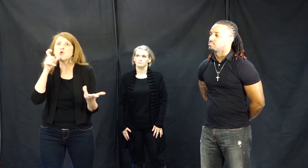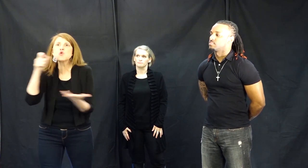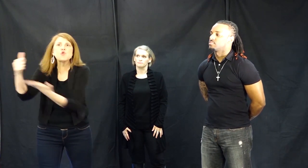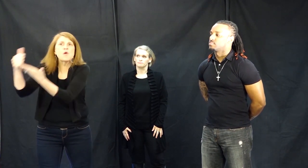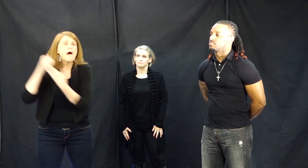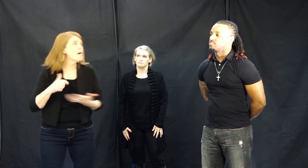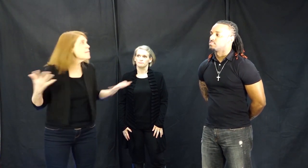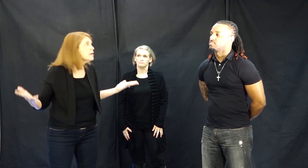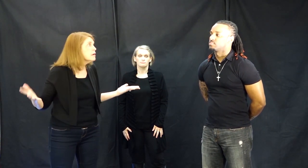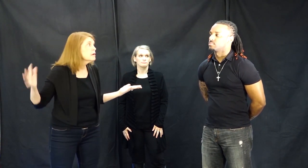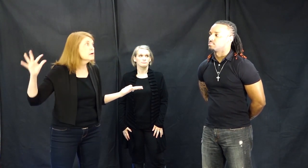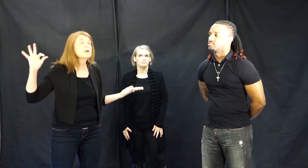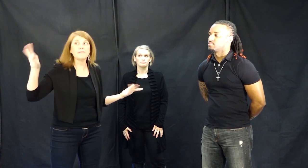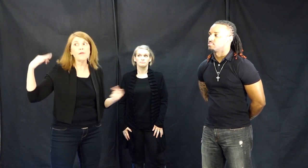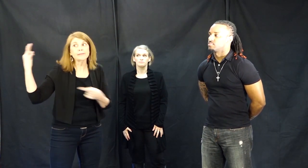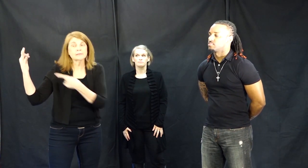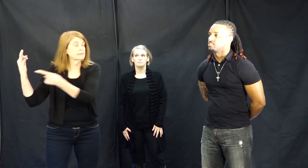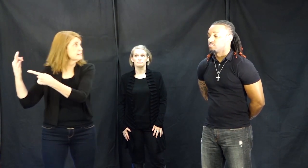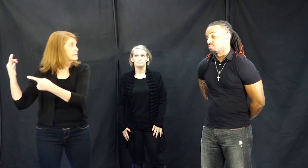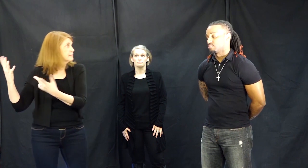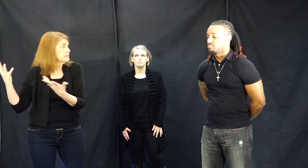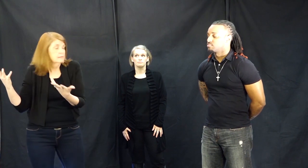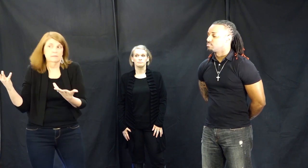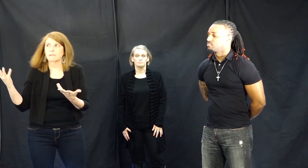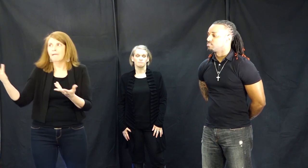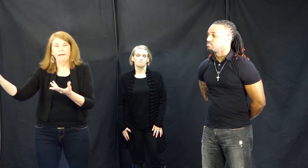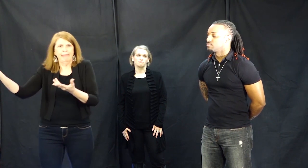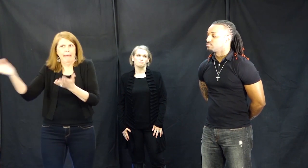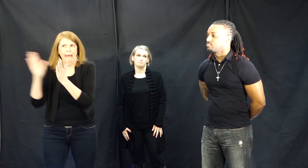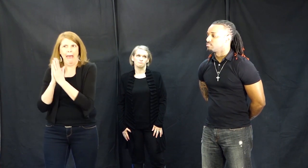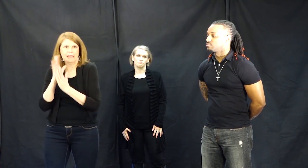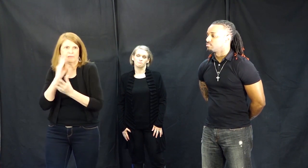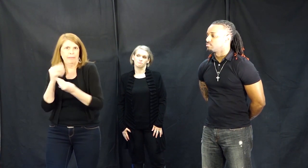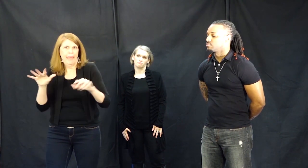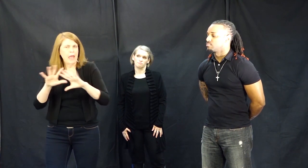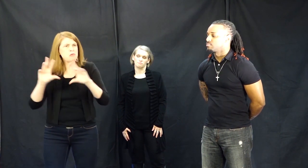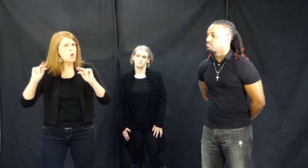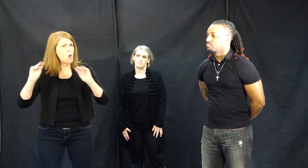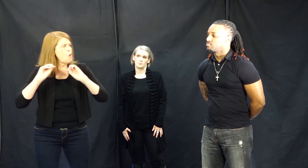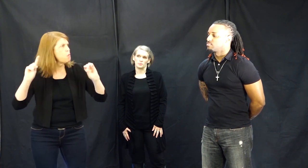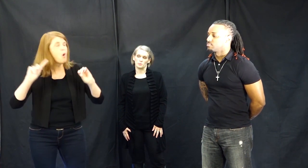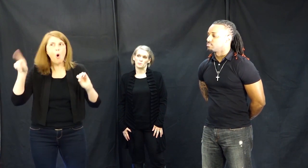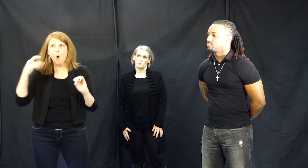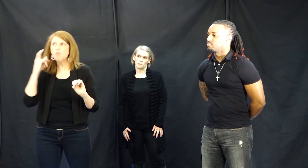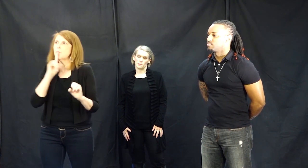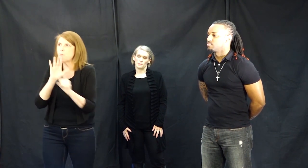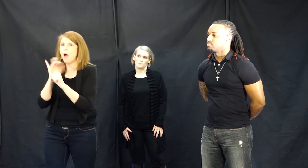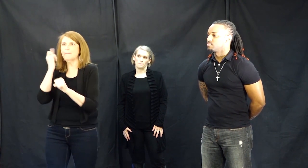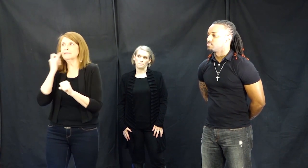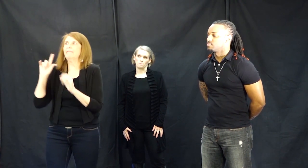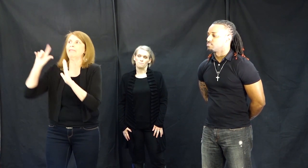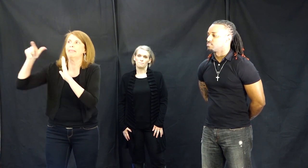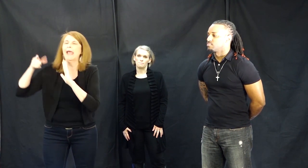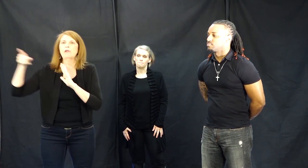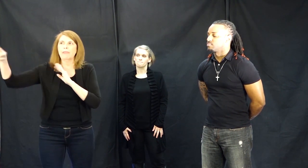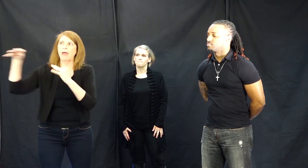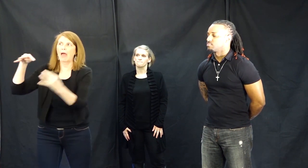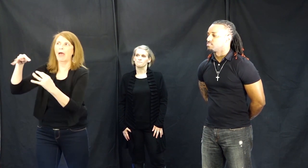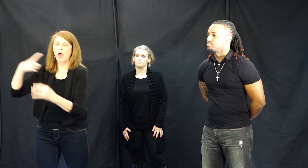provided those funds? France. In return, they didn't ask for land. Only a promise that we'd lend a hand and stand with them if they fought